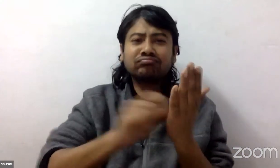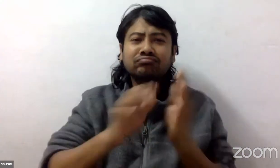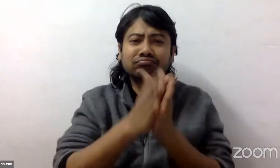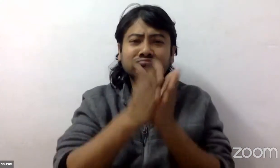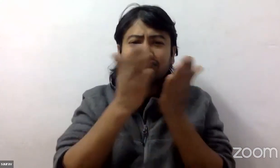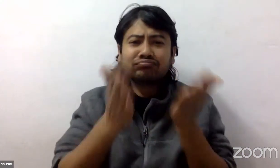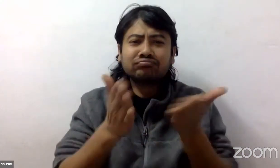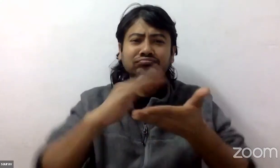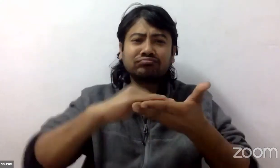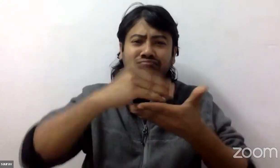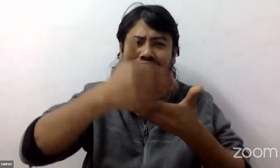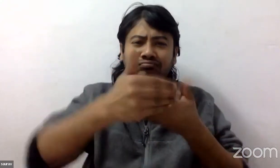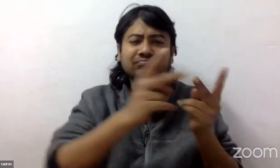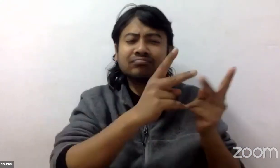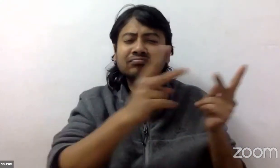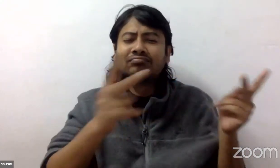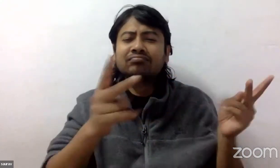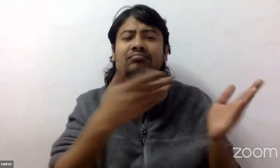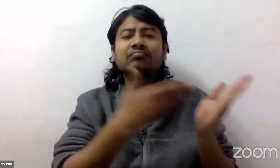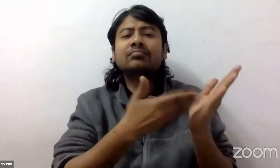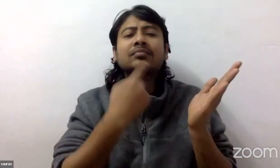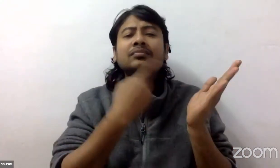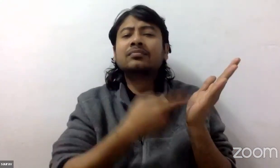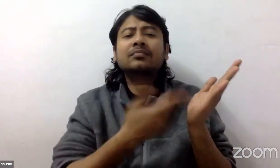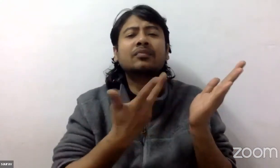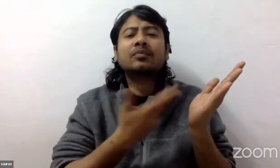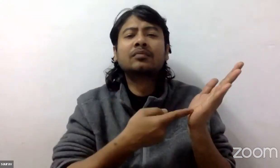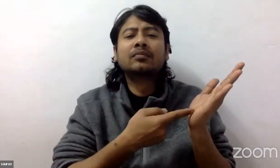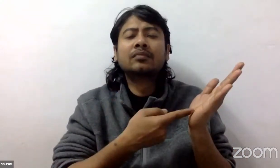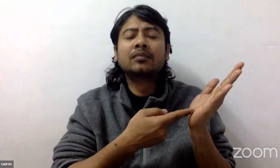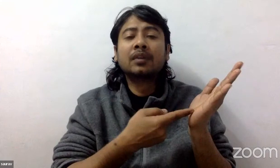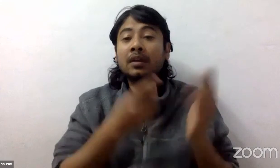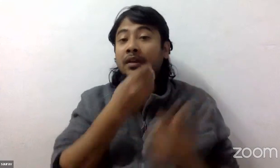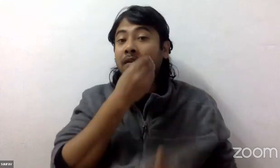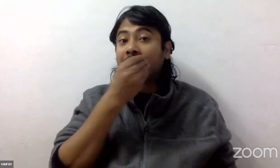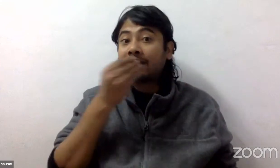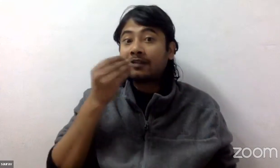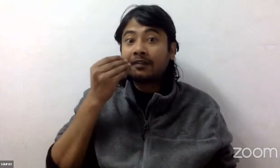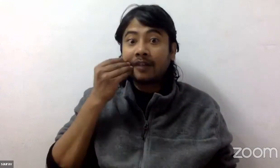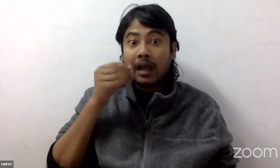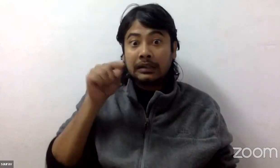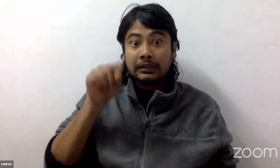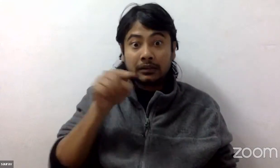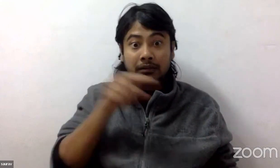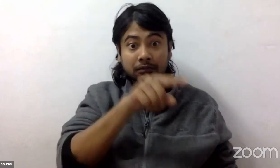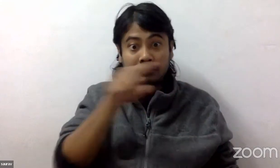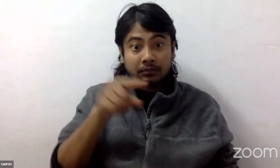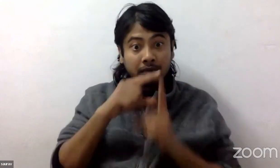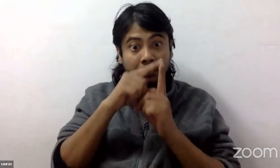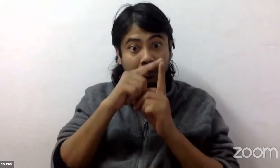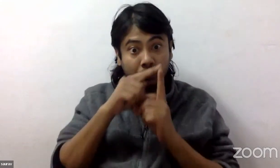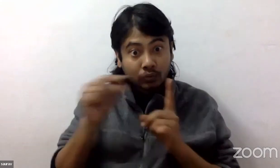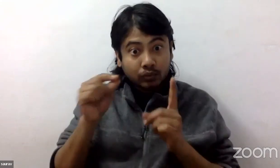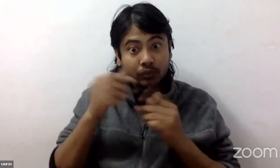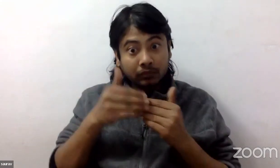all kind of sinful activities, those which have been performed in previous lives, and they advance